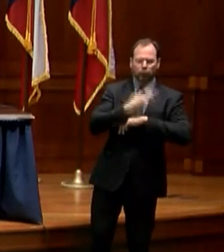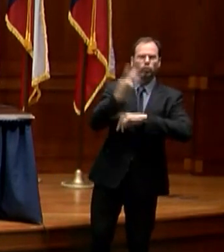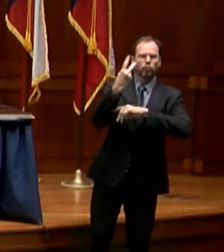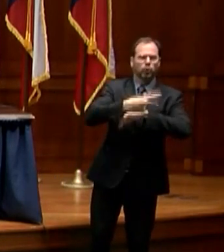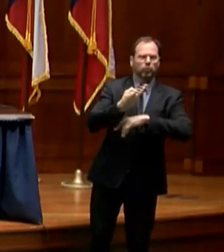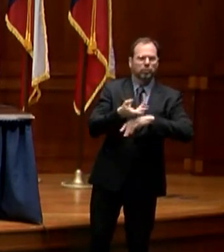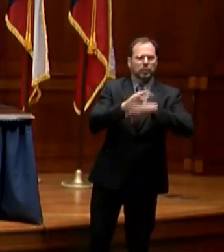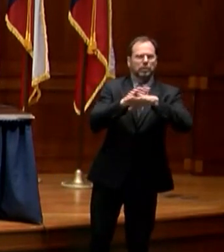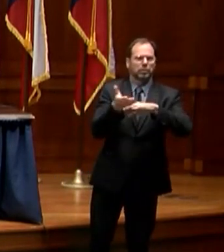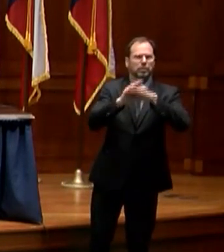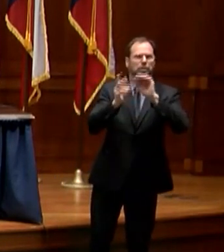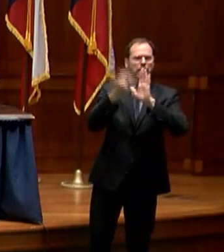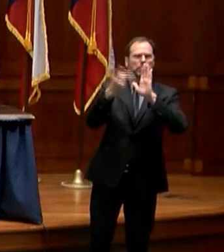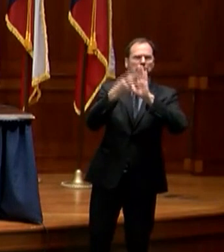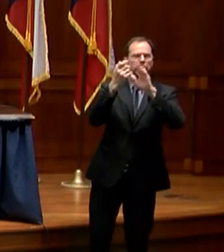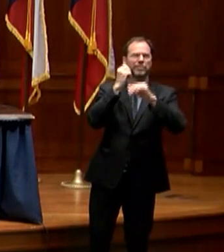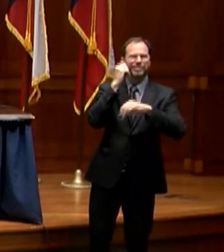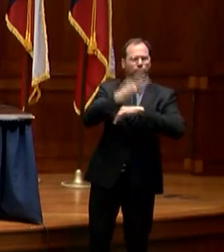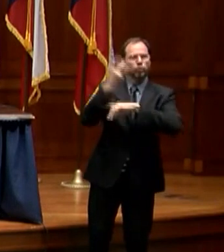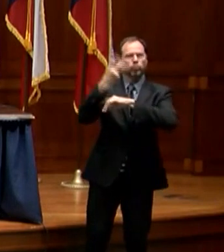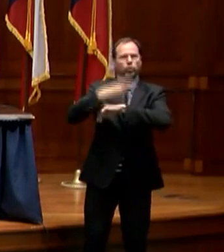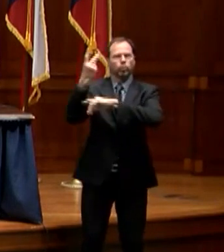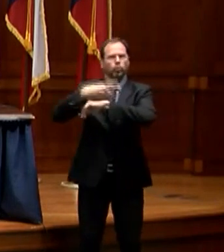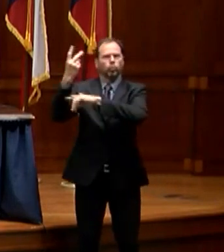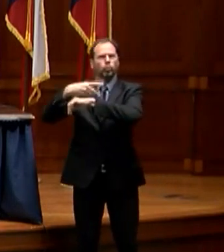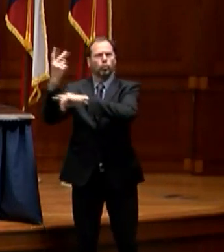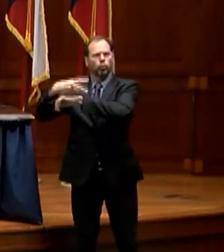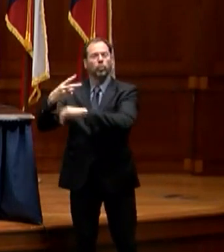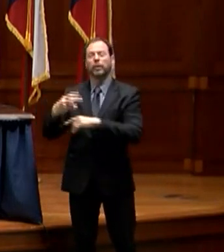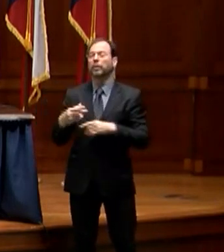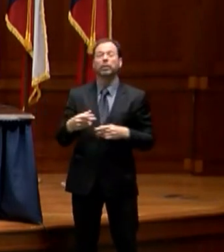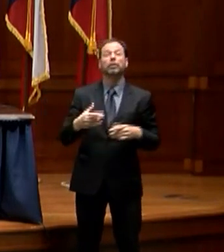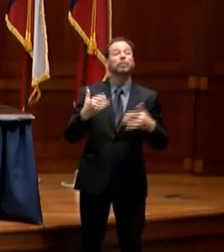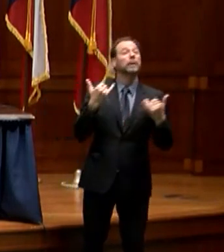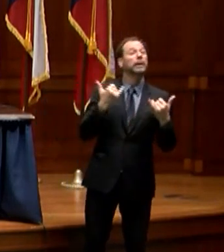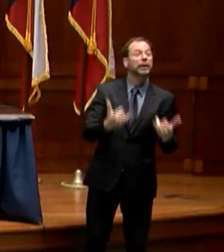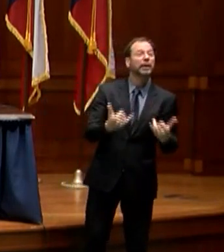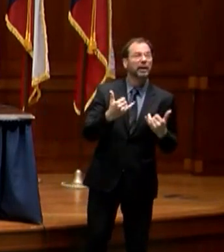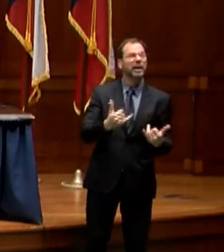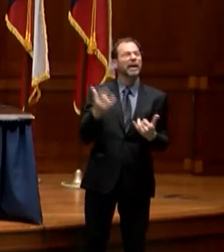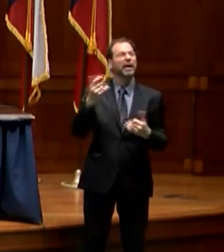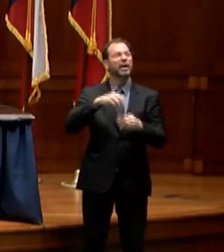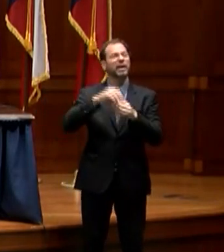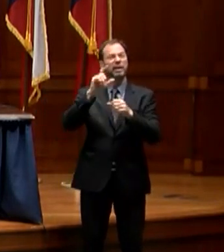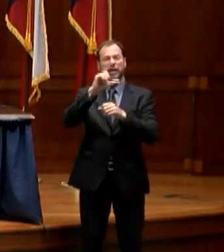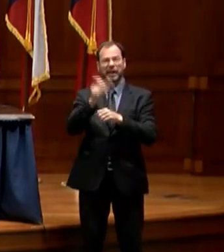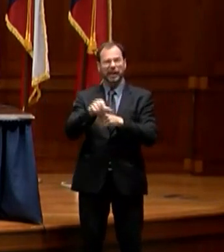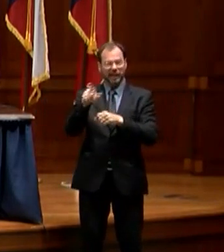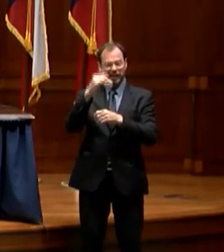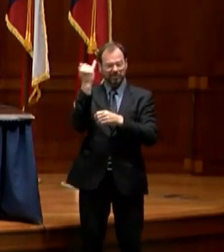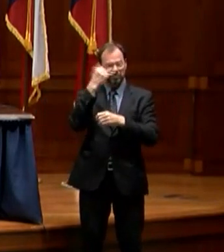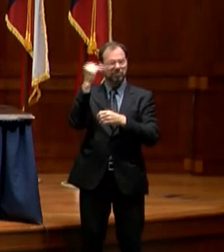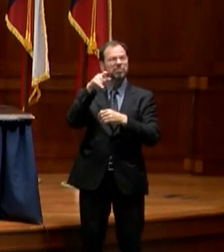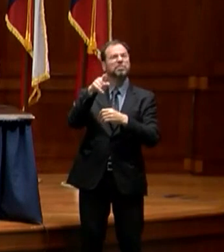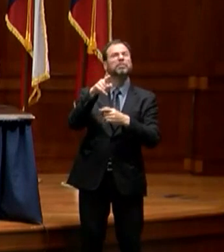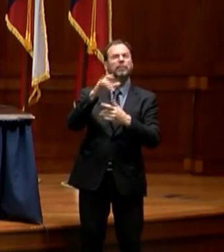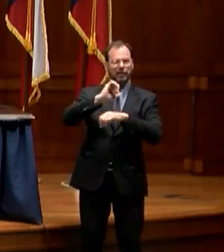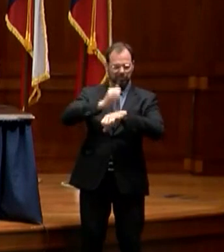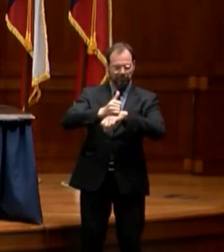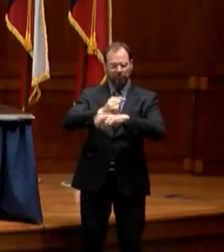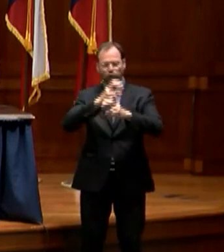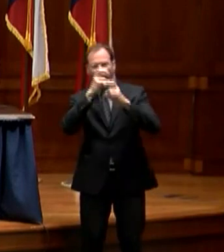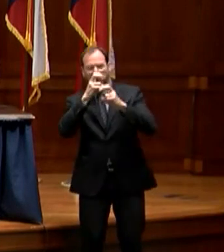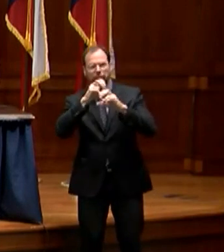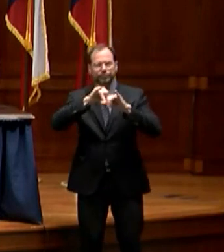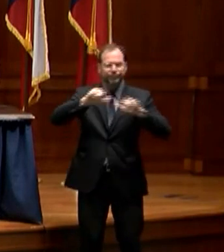2 days, they doubled the number of cases that they have. Now, with the kind of measures that they've put in place and